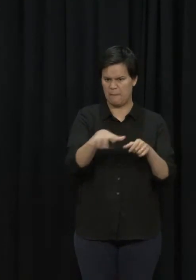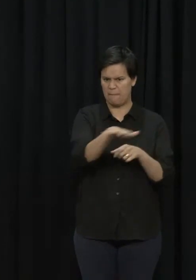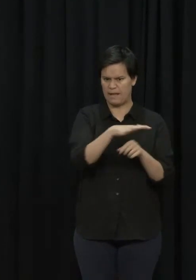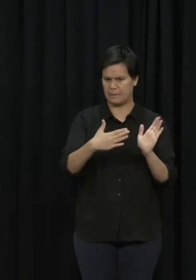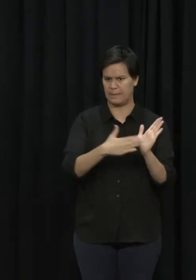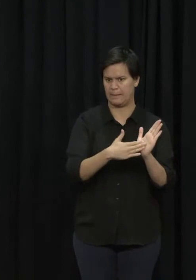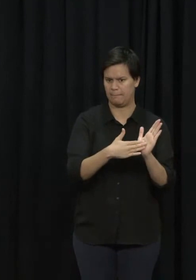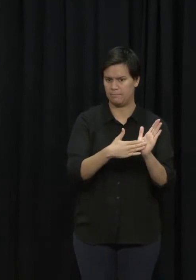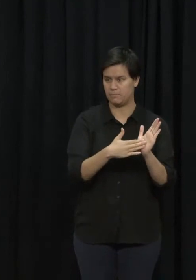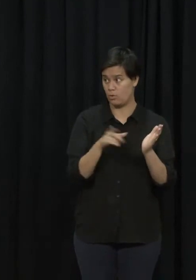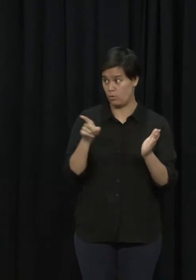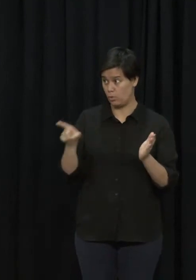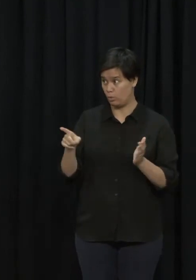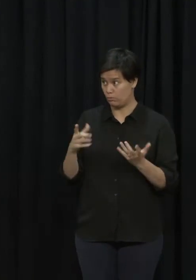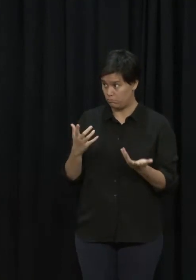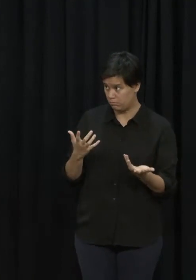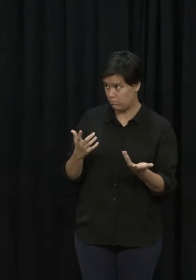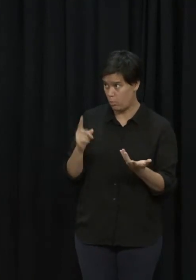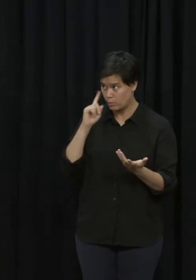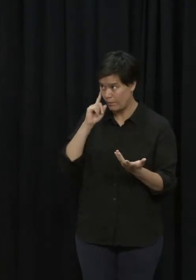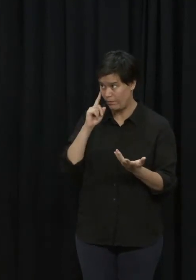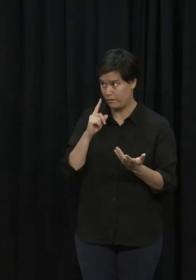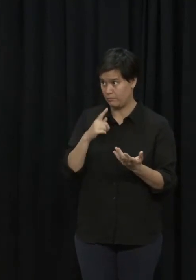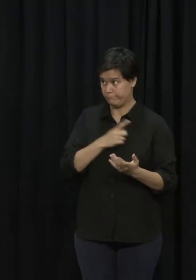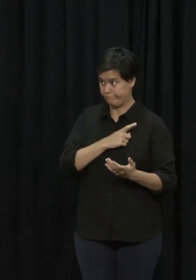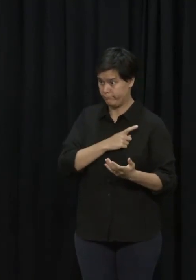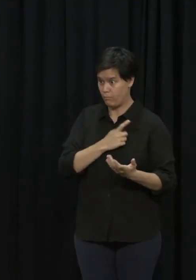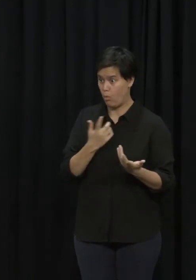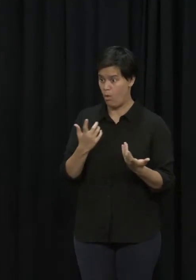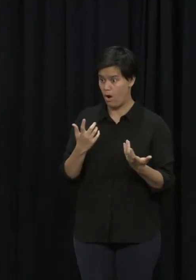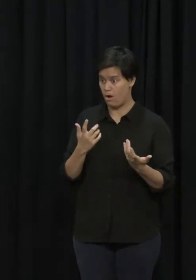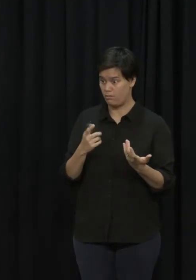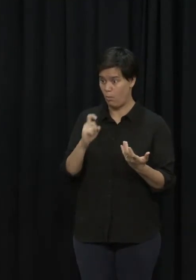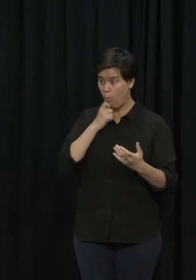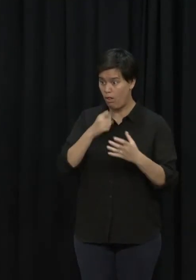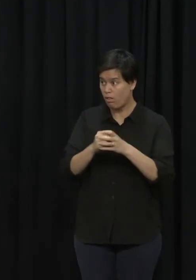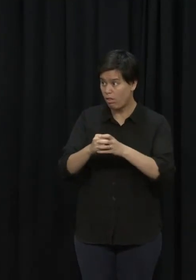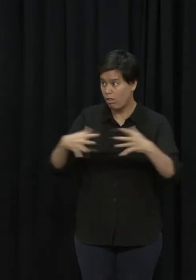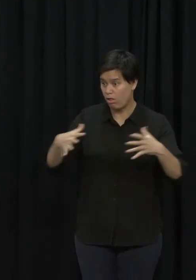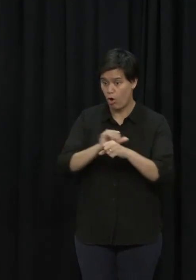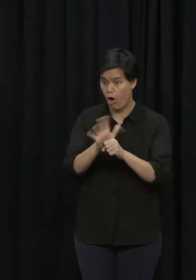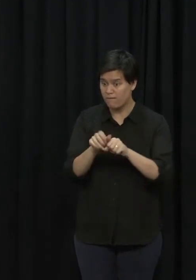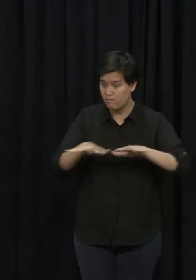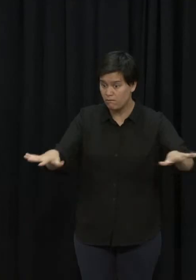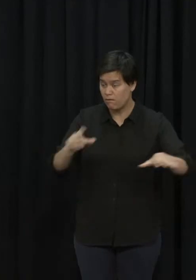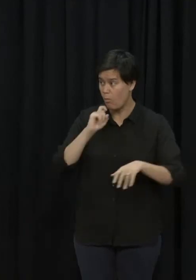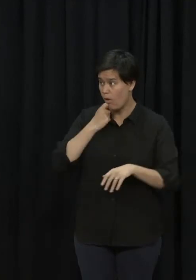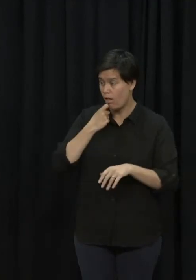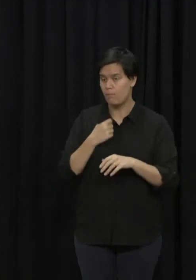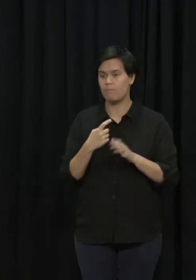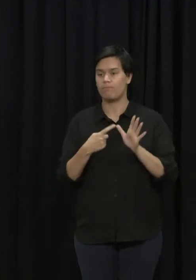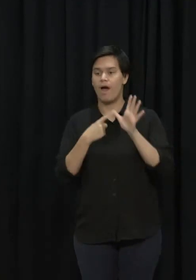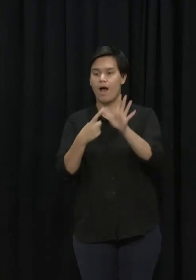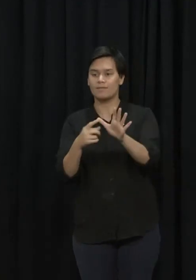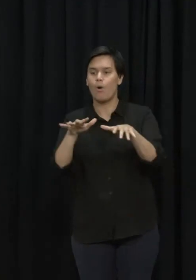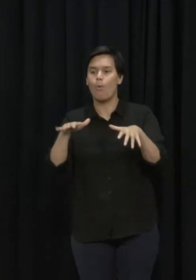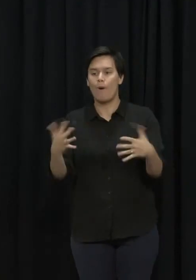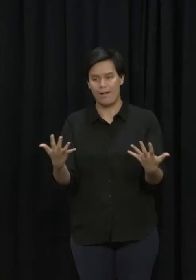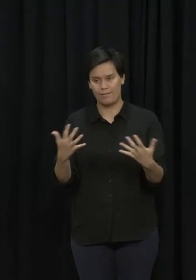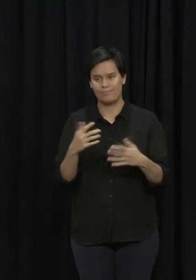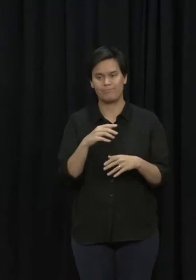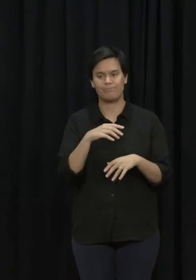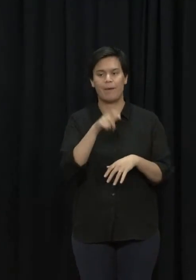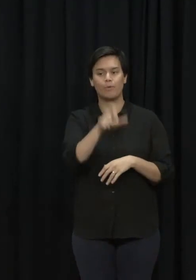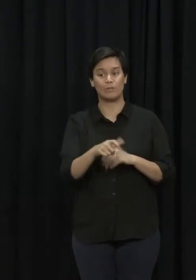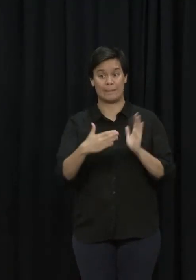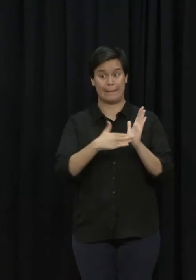always anticipated that with someone who had an entire week of exposure events and the nature, even